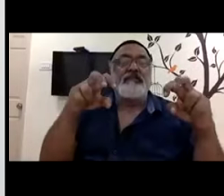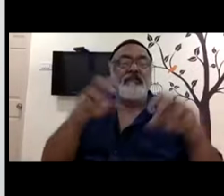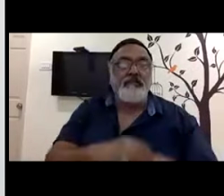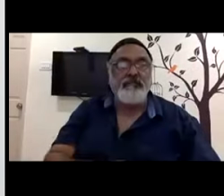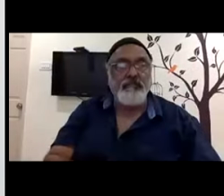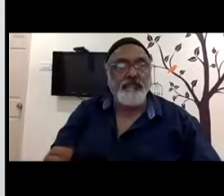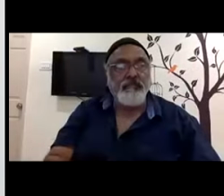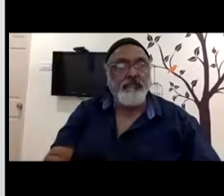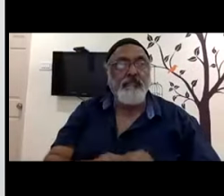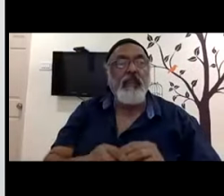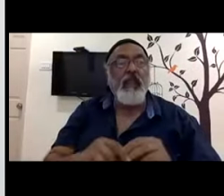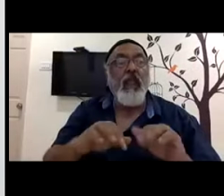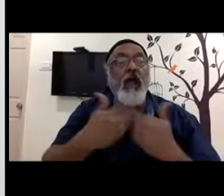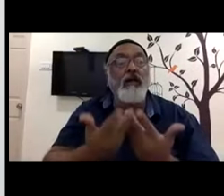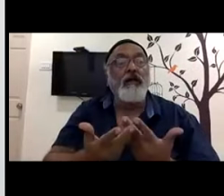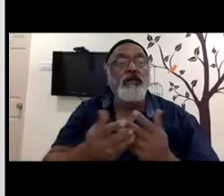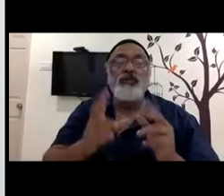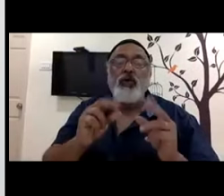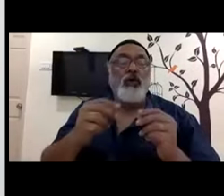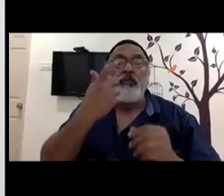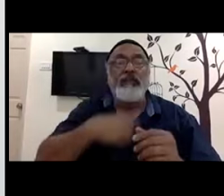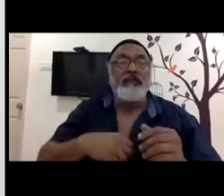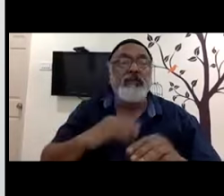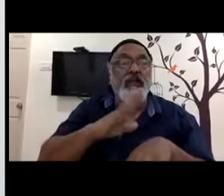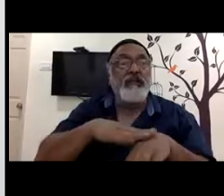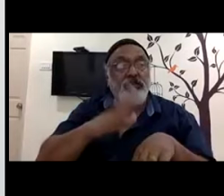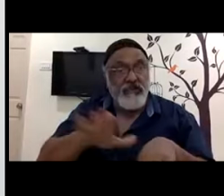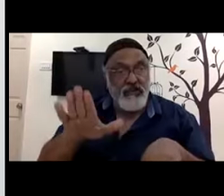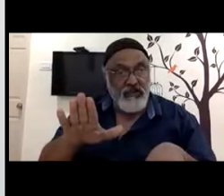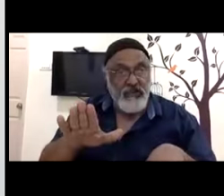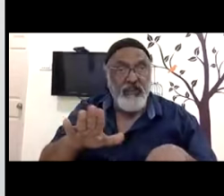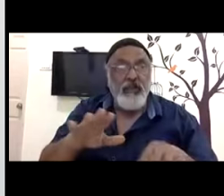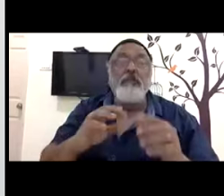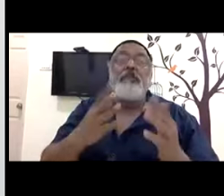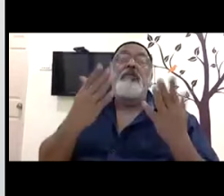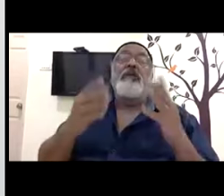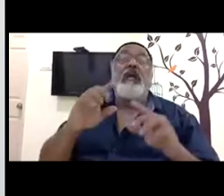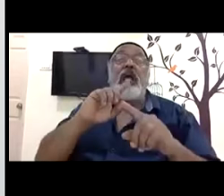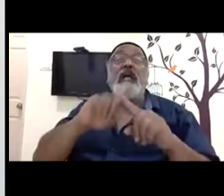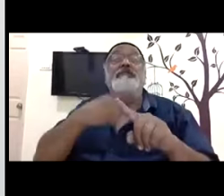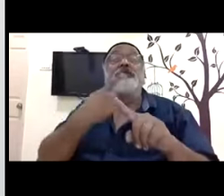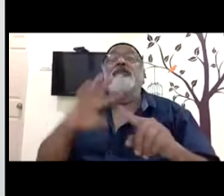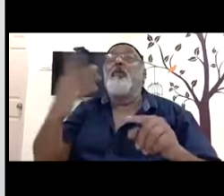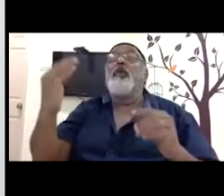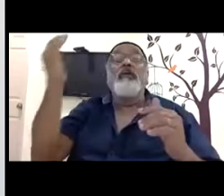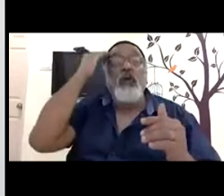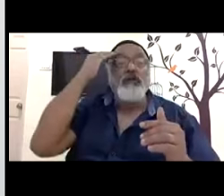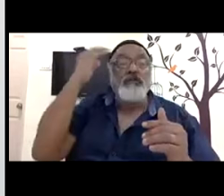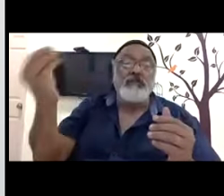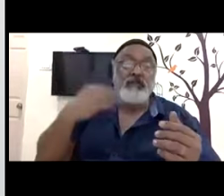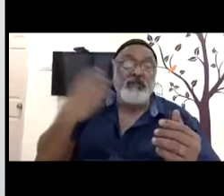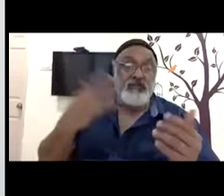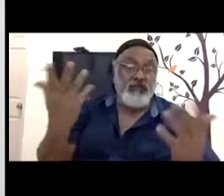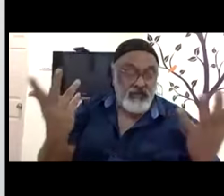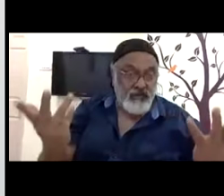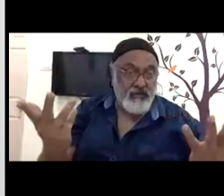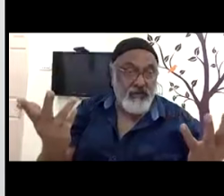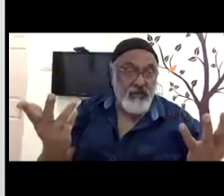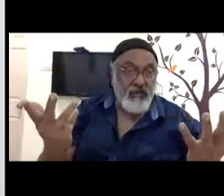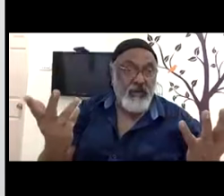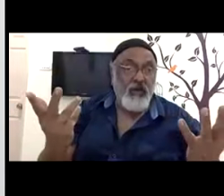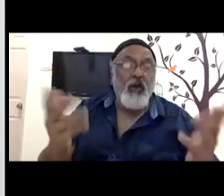we gain from research is different from what we may know from personal experience. It may be different from what we know